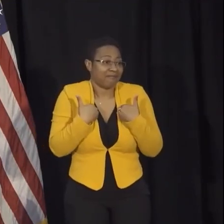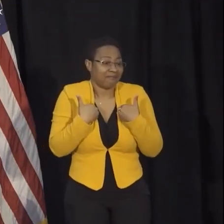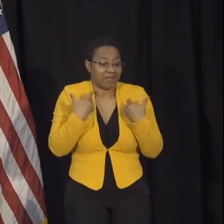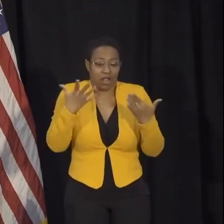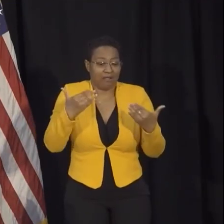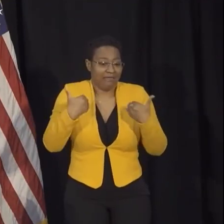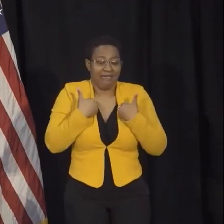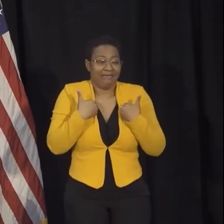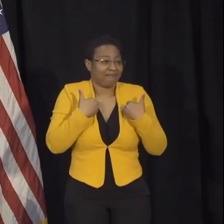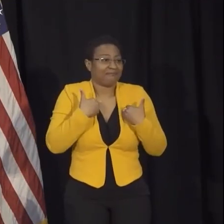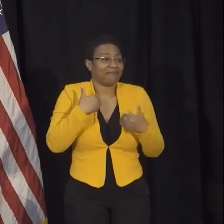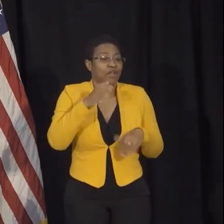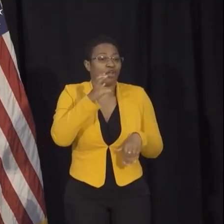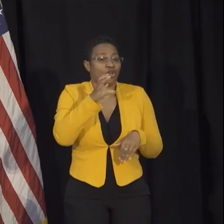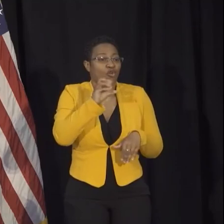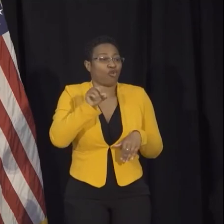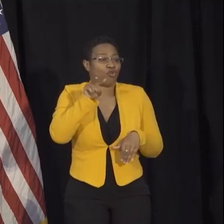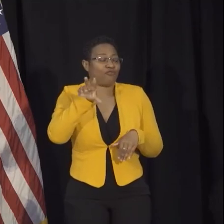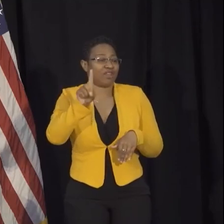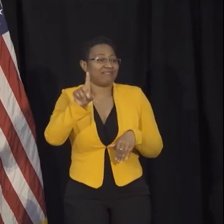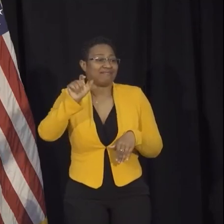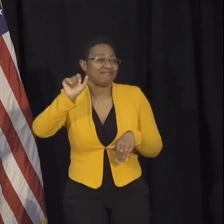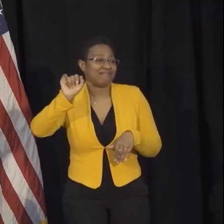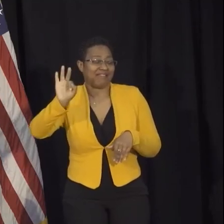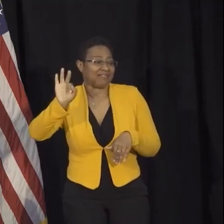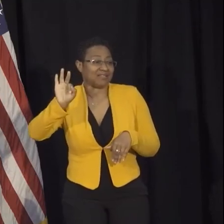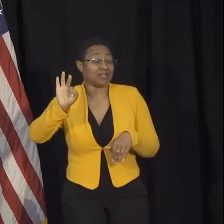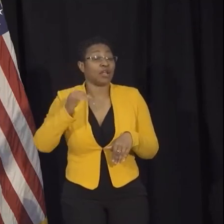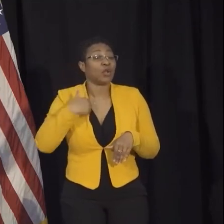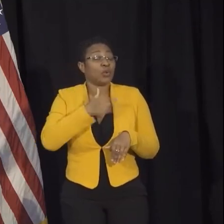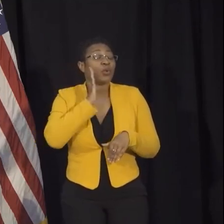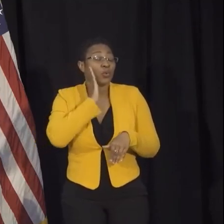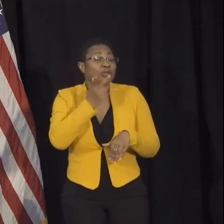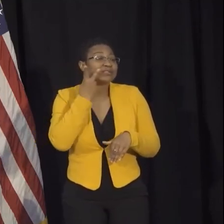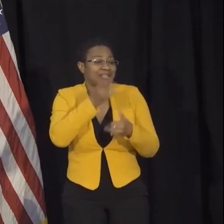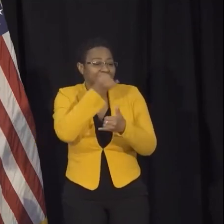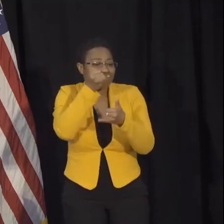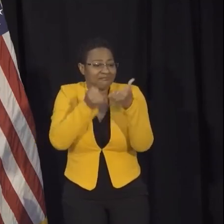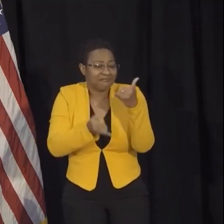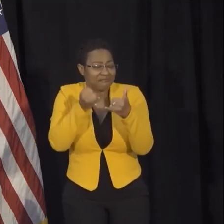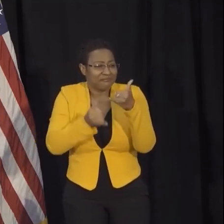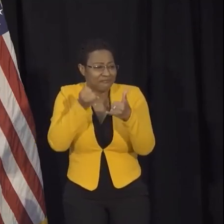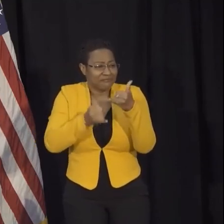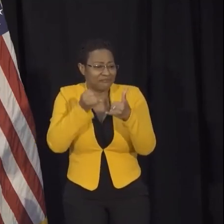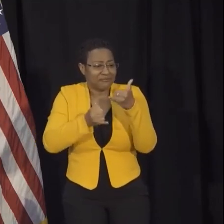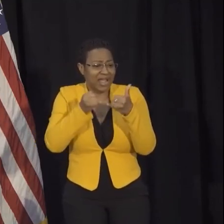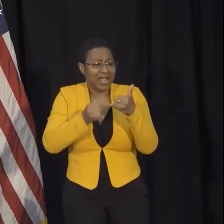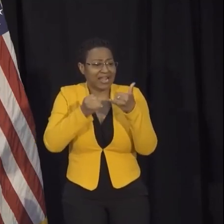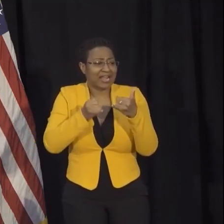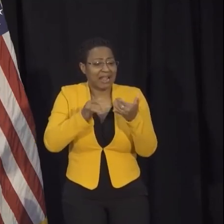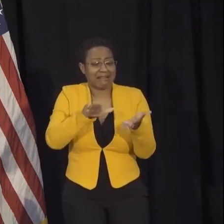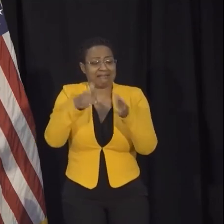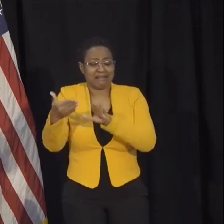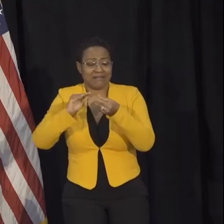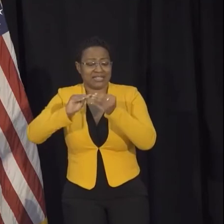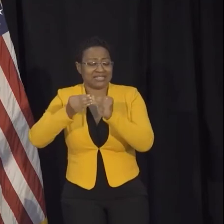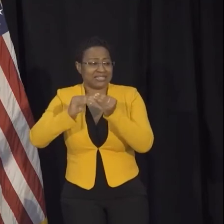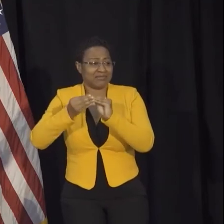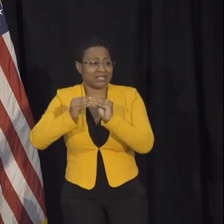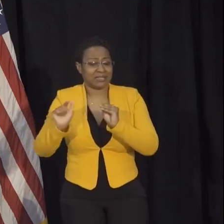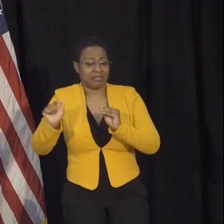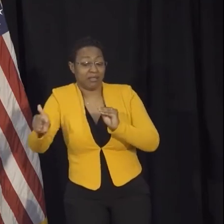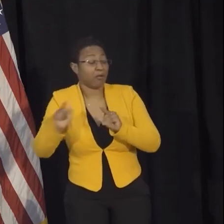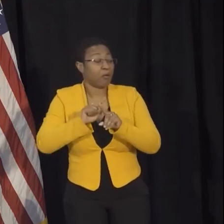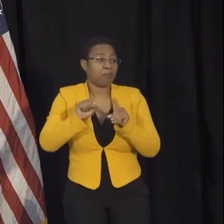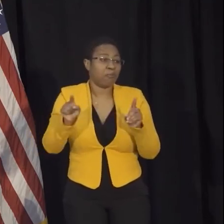for COVID-19. And we'll see what the final death statistics are,